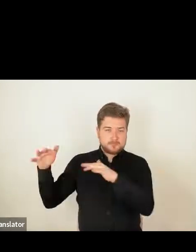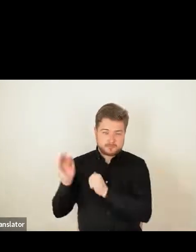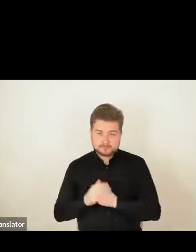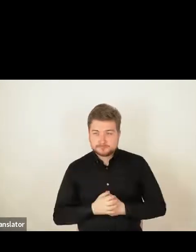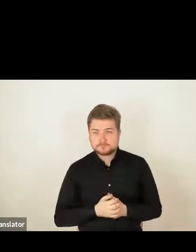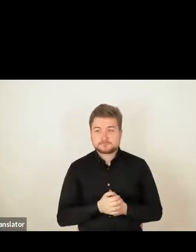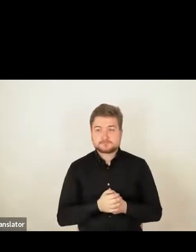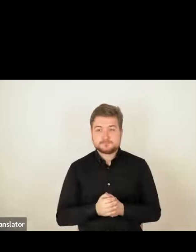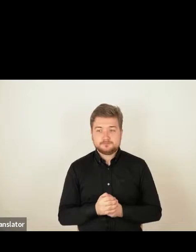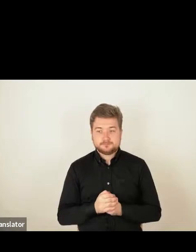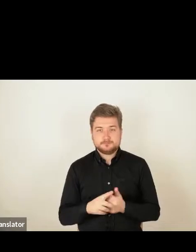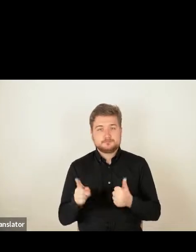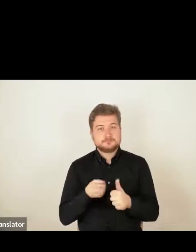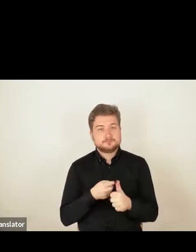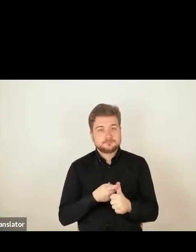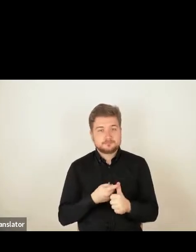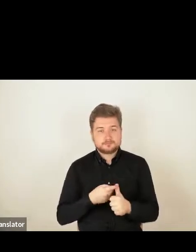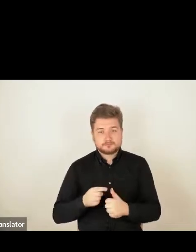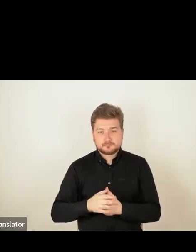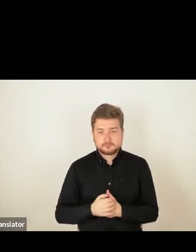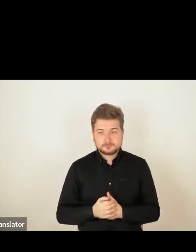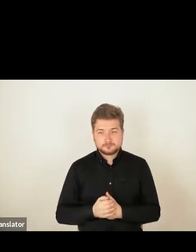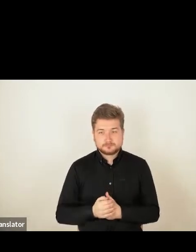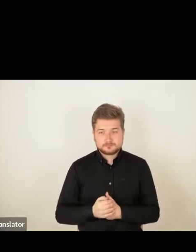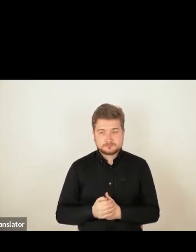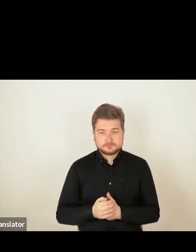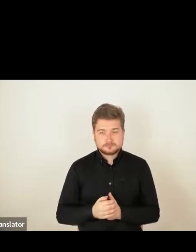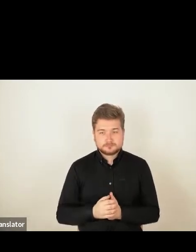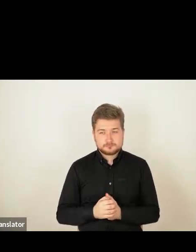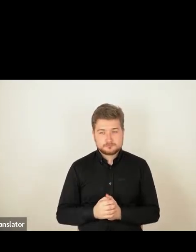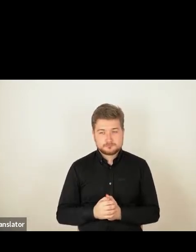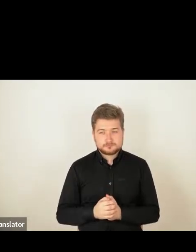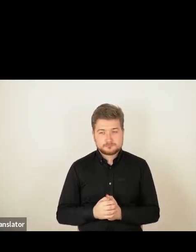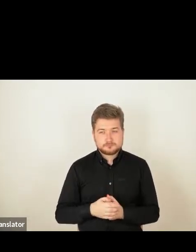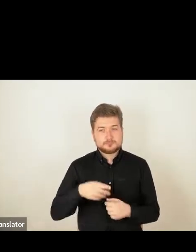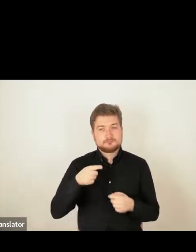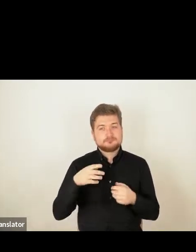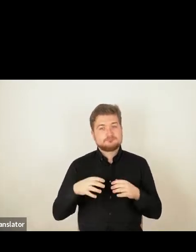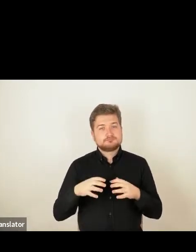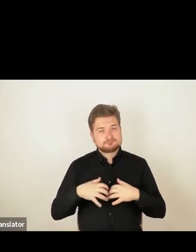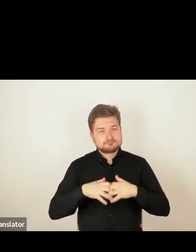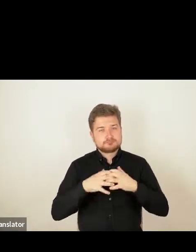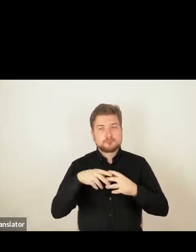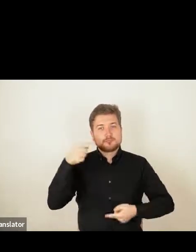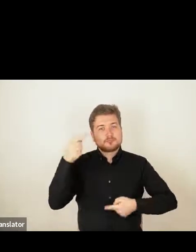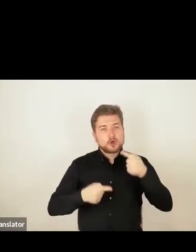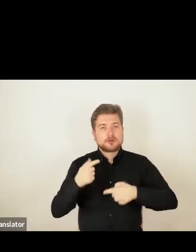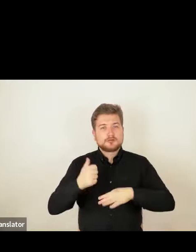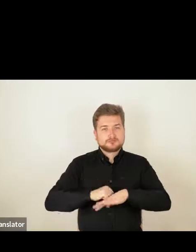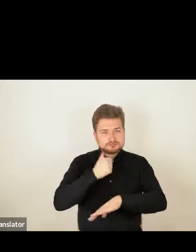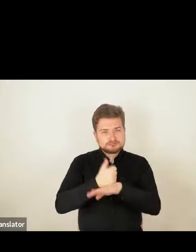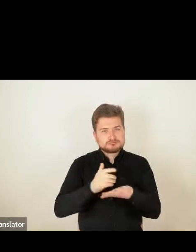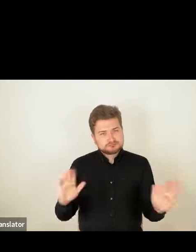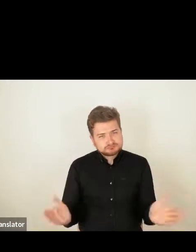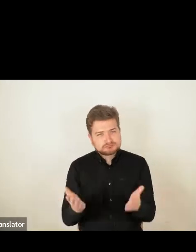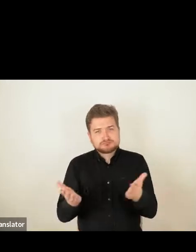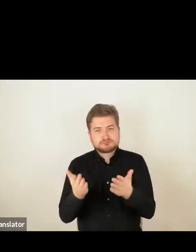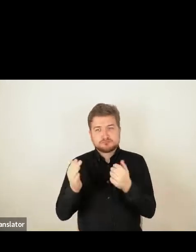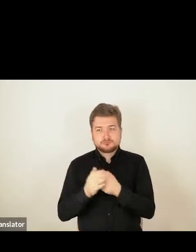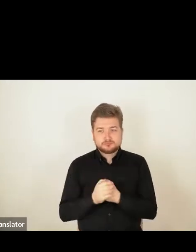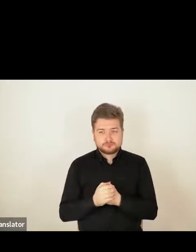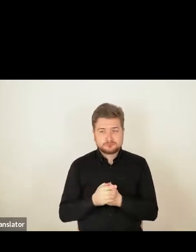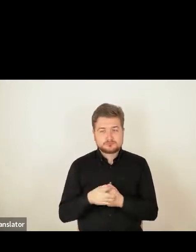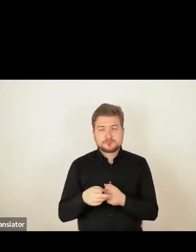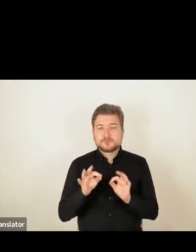first step would be to create political will and leadership commitment. It is very important that speakers, chiefs